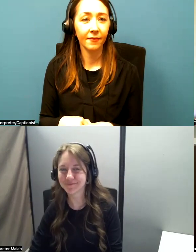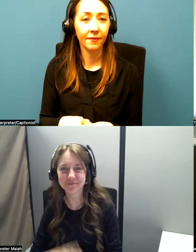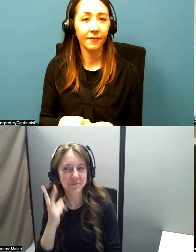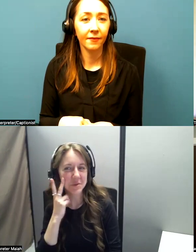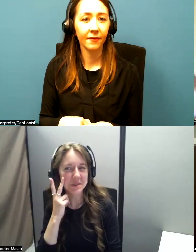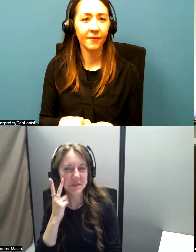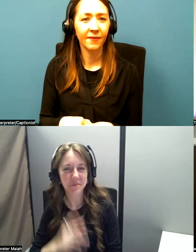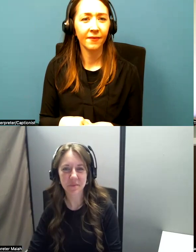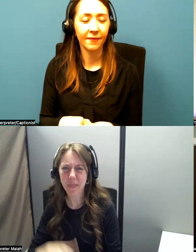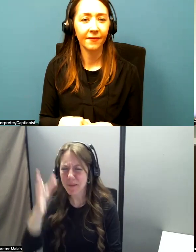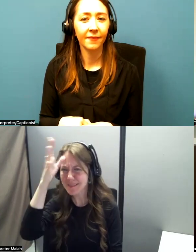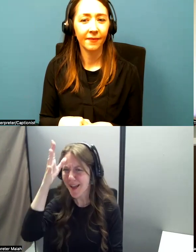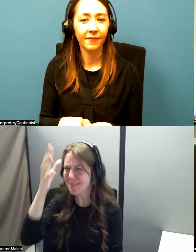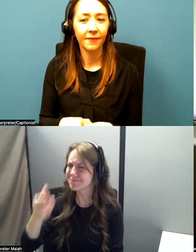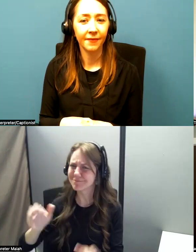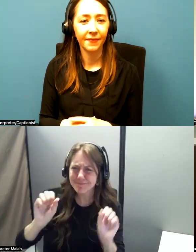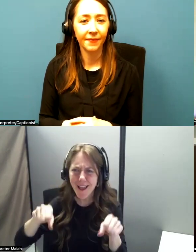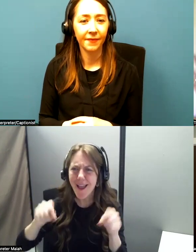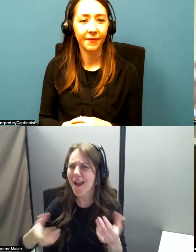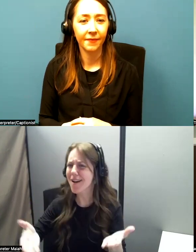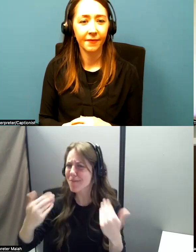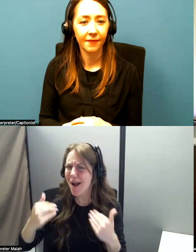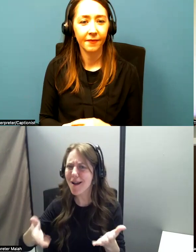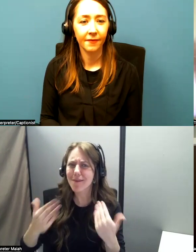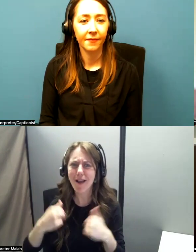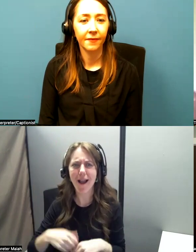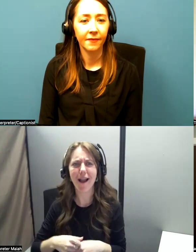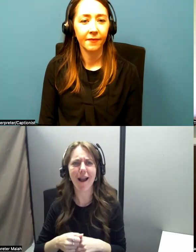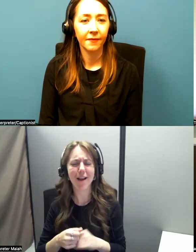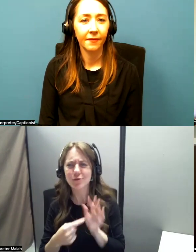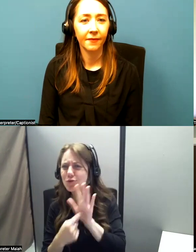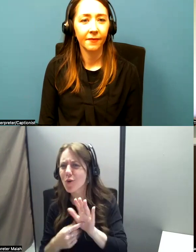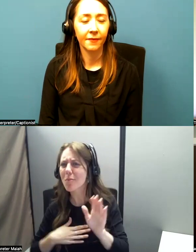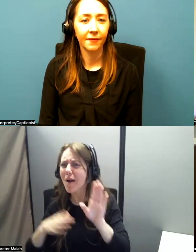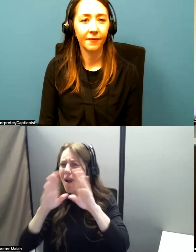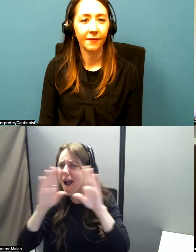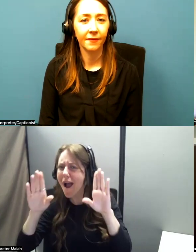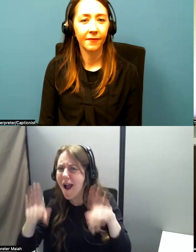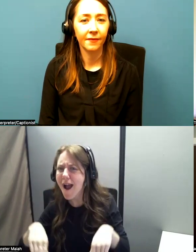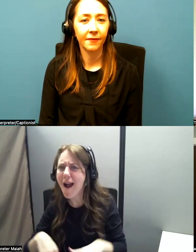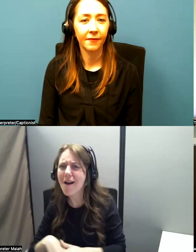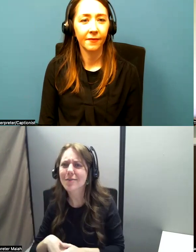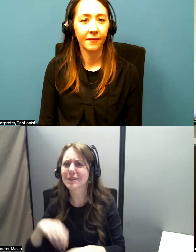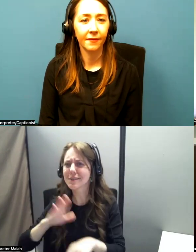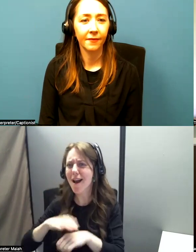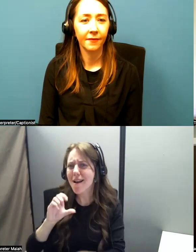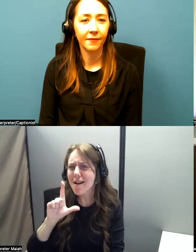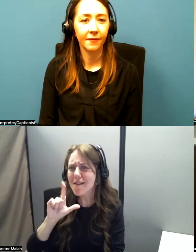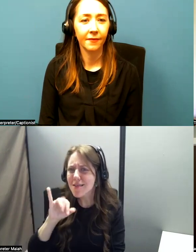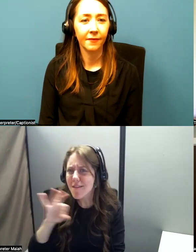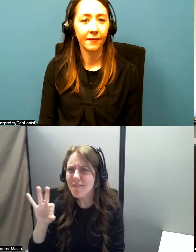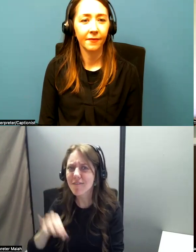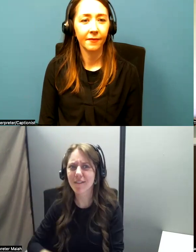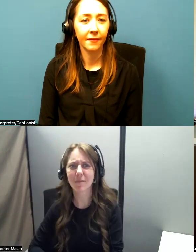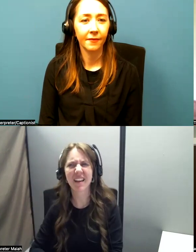He goes, yeah, yeah, make it happen. Come over, I'll show you. I have a big house, it's off of a cliff. I was off of a